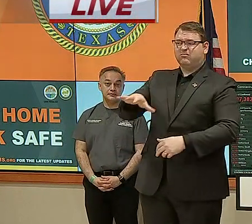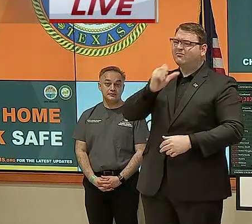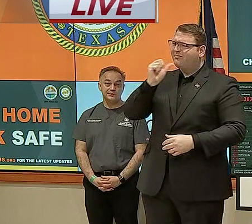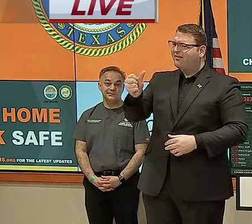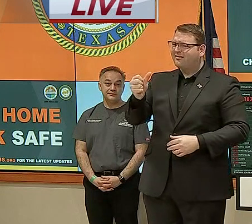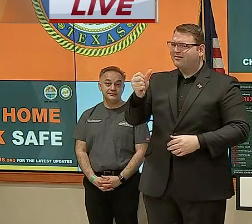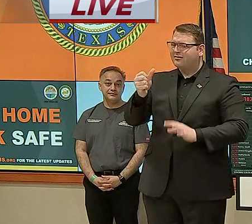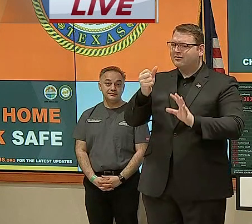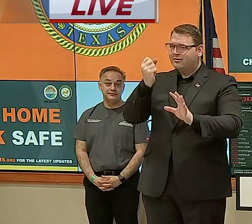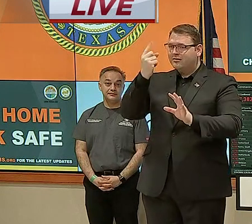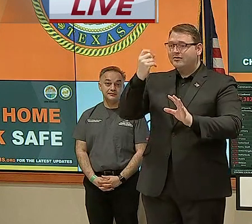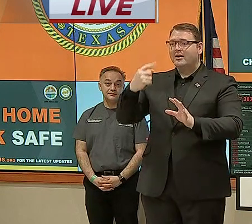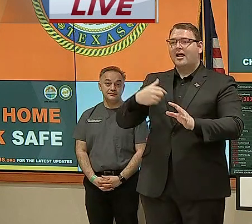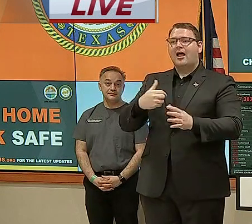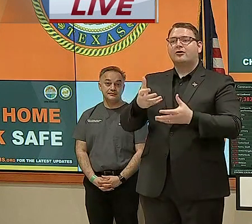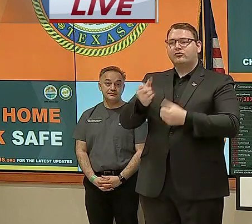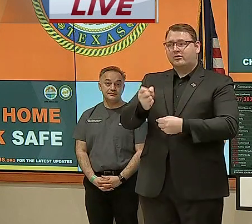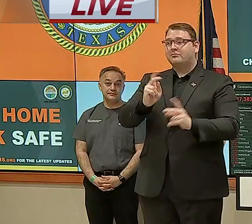folks are